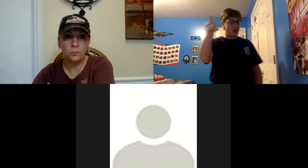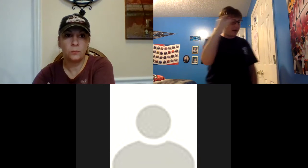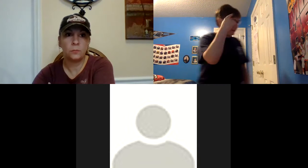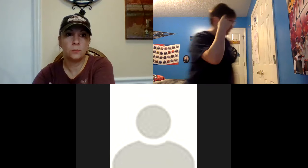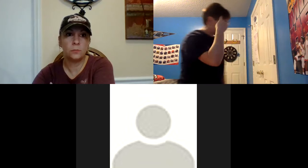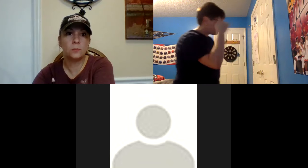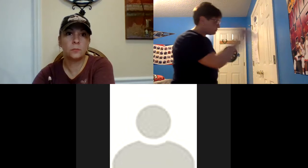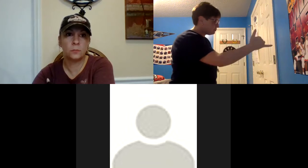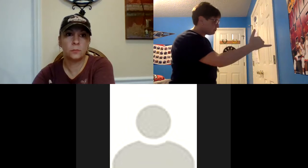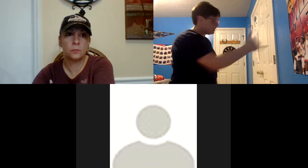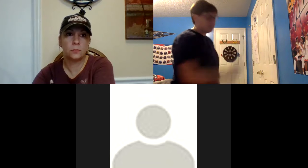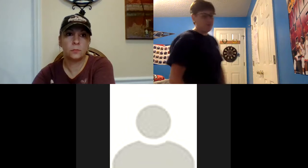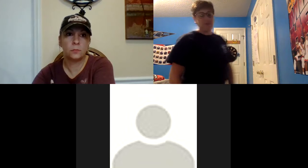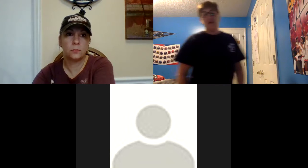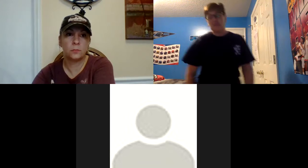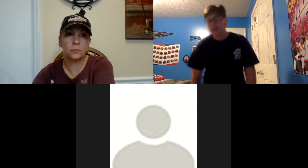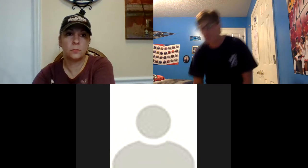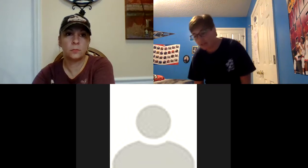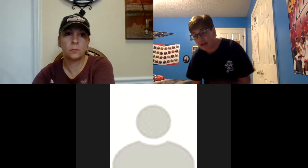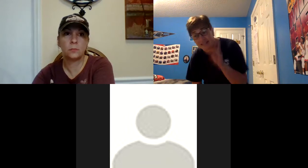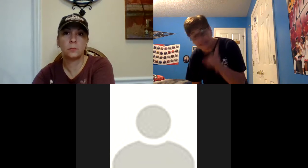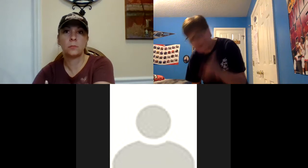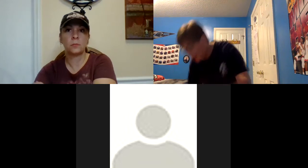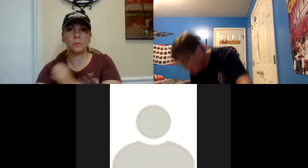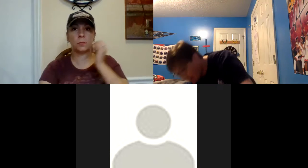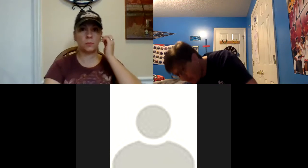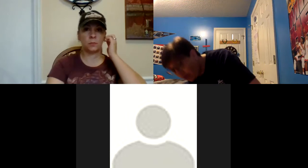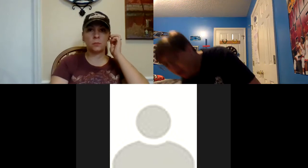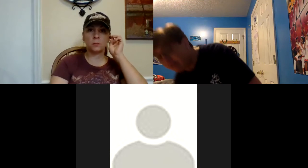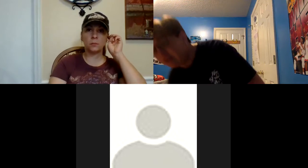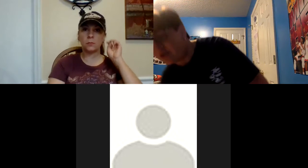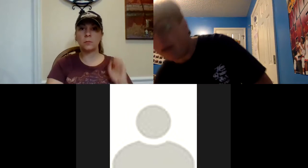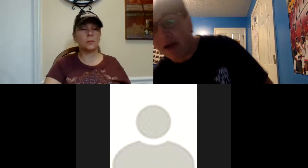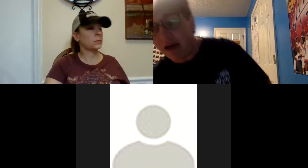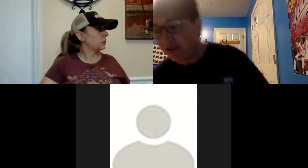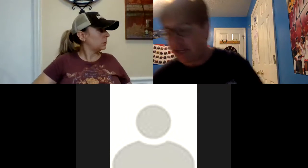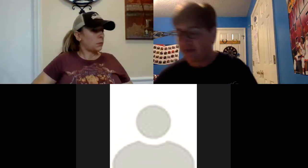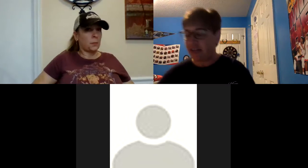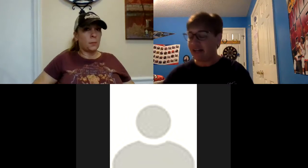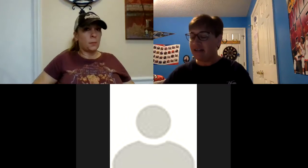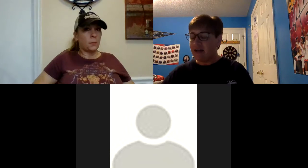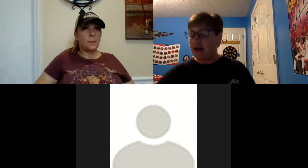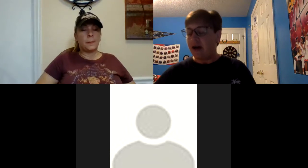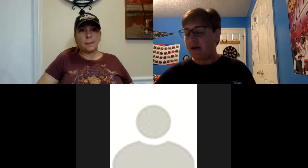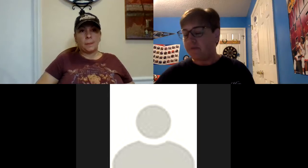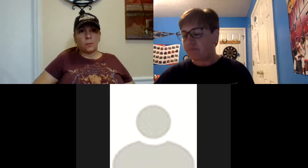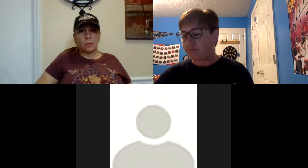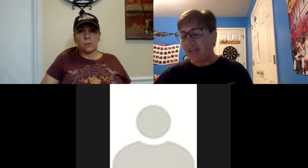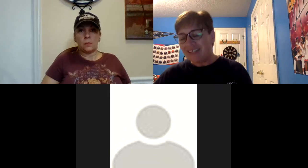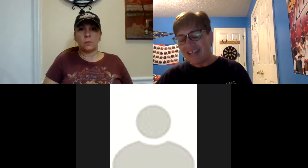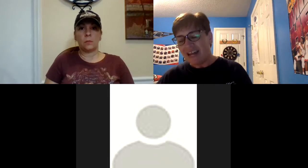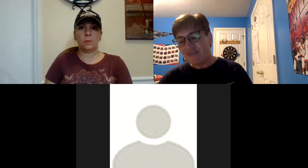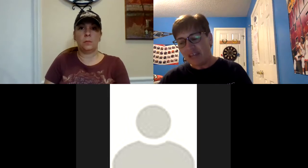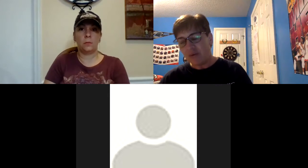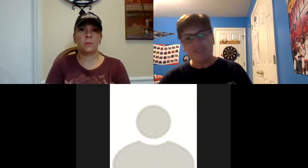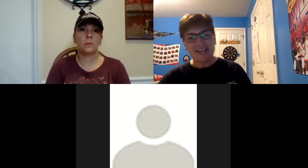then the Y. So either one there. I did not put that one on there, so I apologize for that.